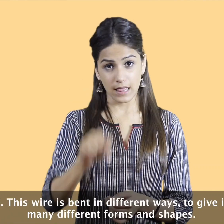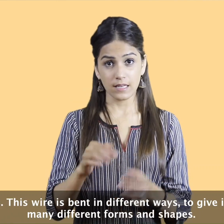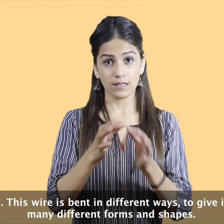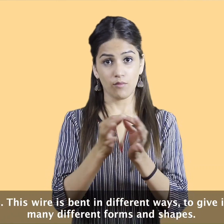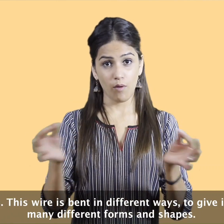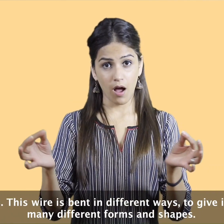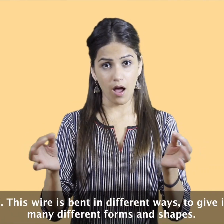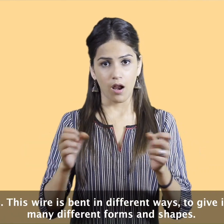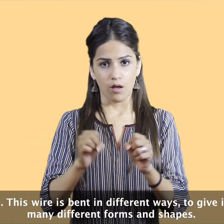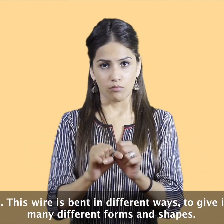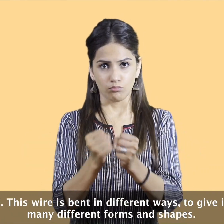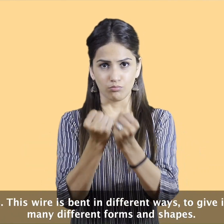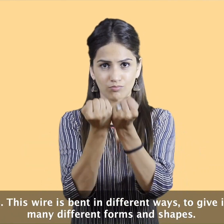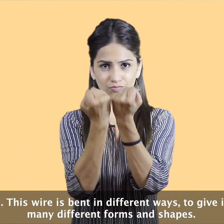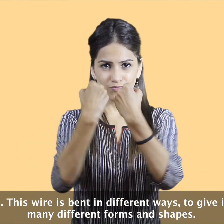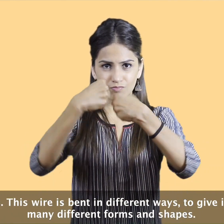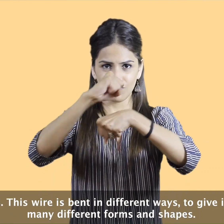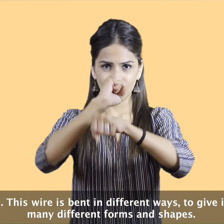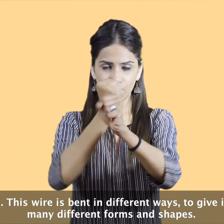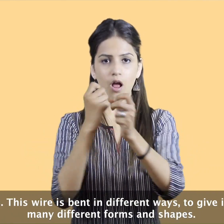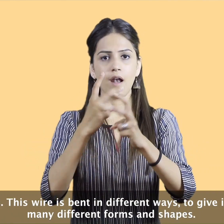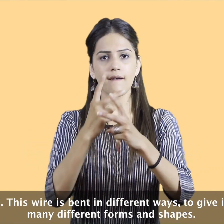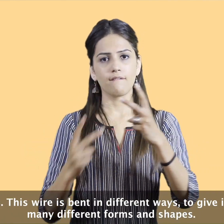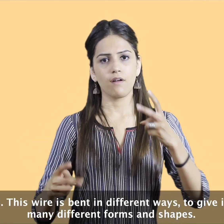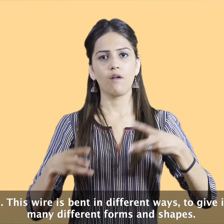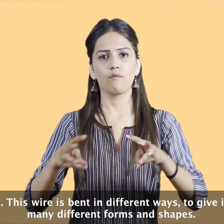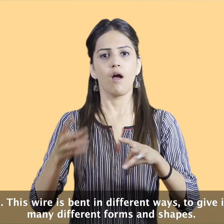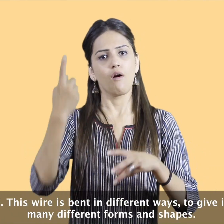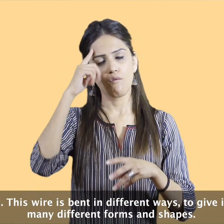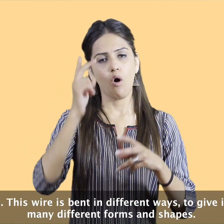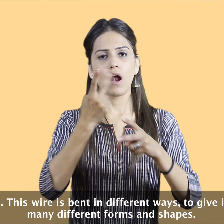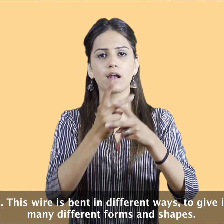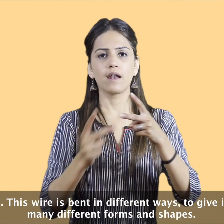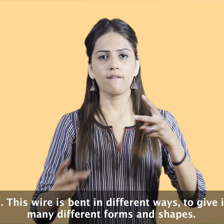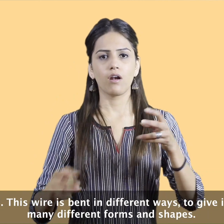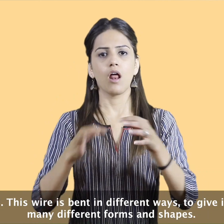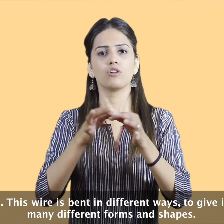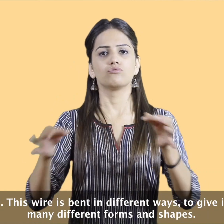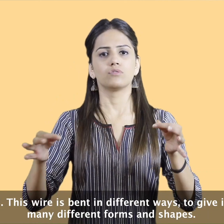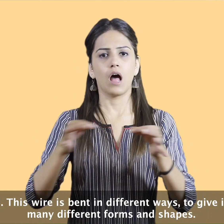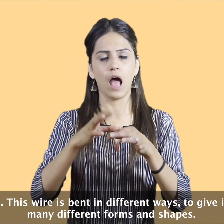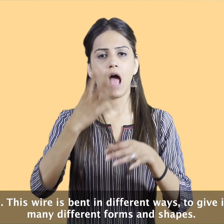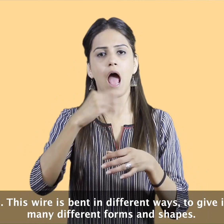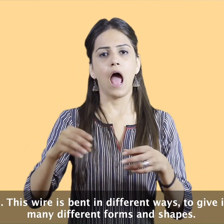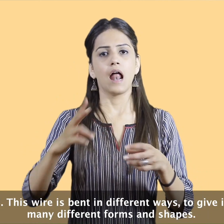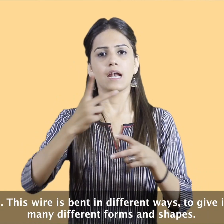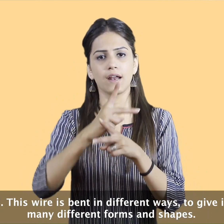This wire is bent in different ways to give it many different forms and shapes.